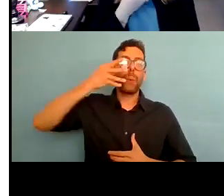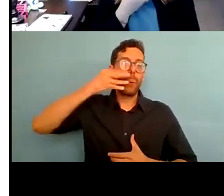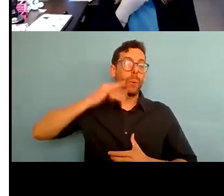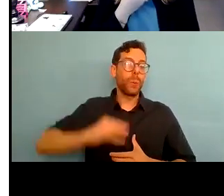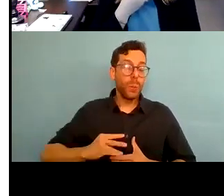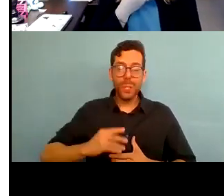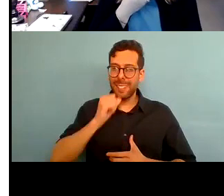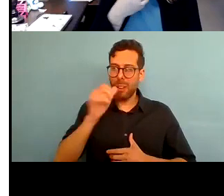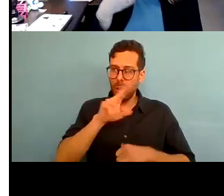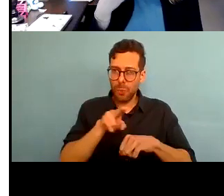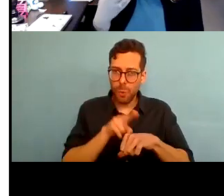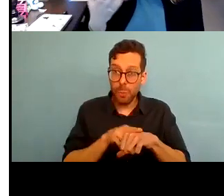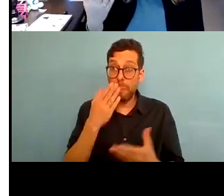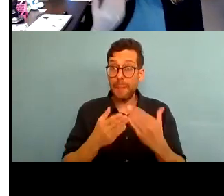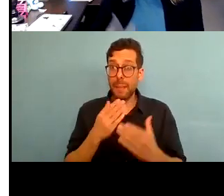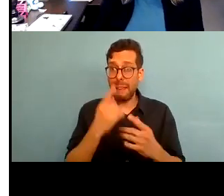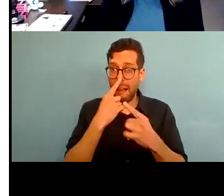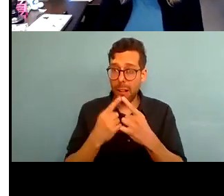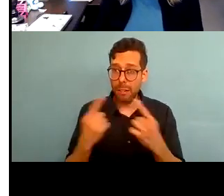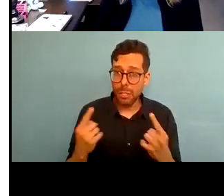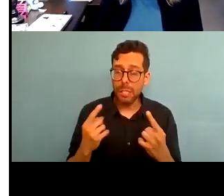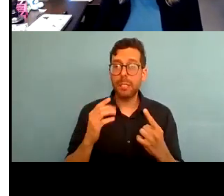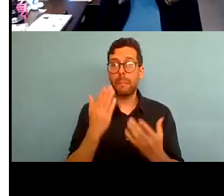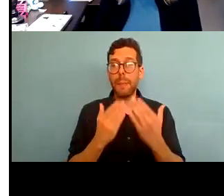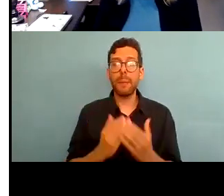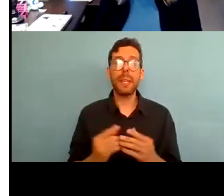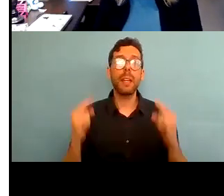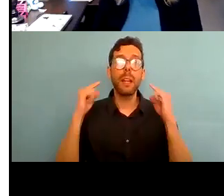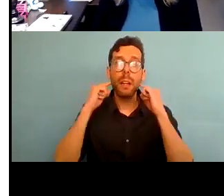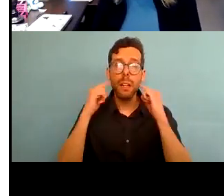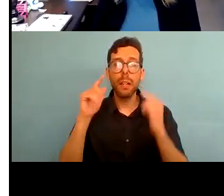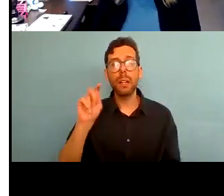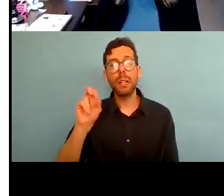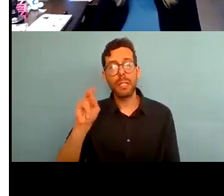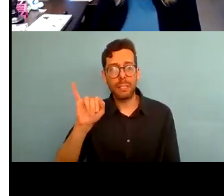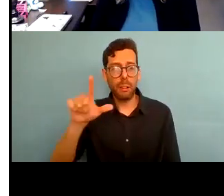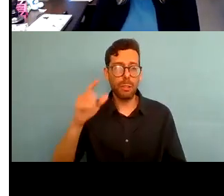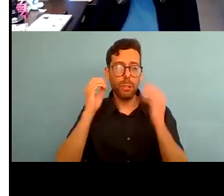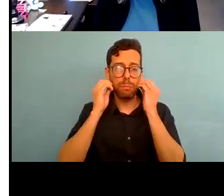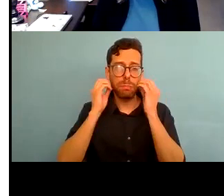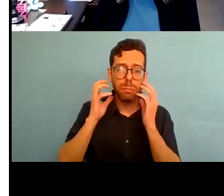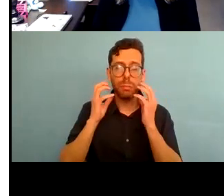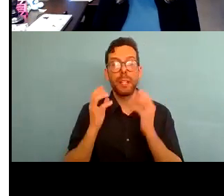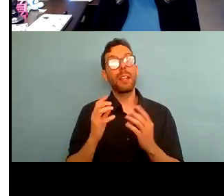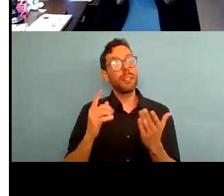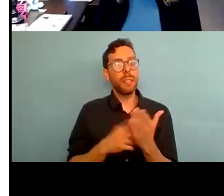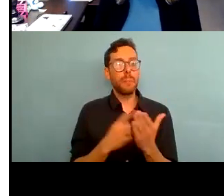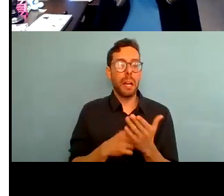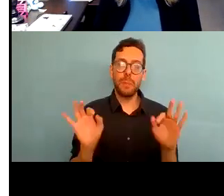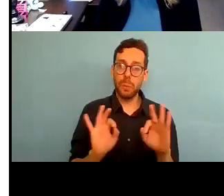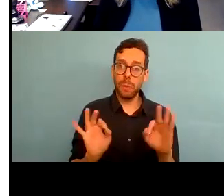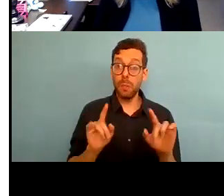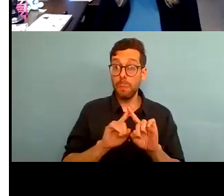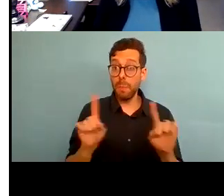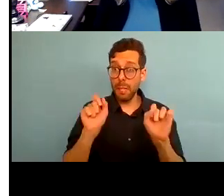big tonsils, you might have who knows what. It's usually not a huge deal, but at the same time, it can be disrupting sleep.